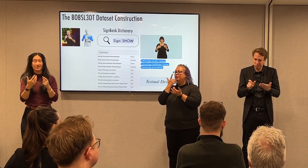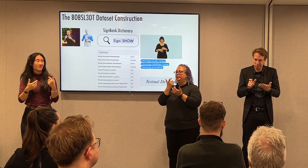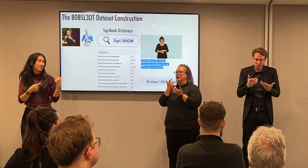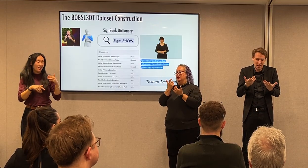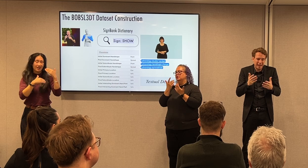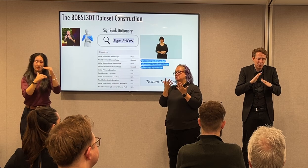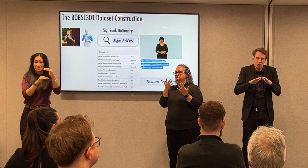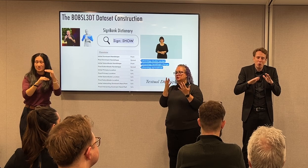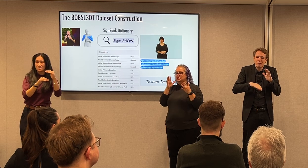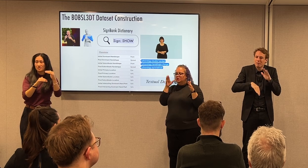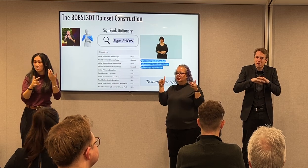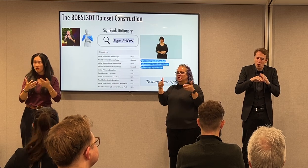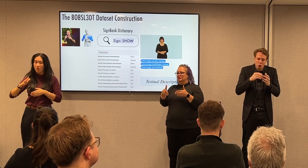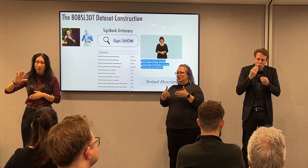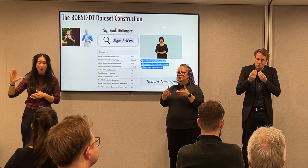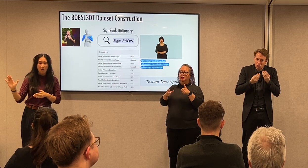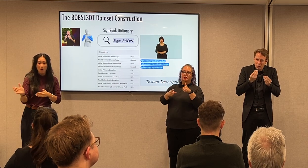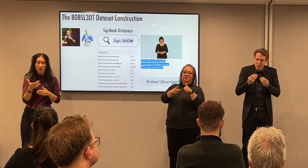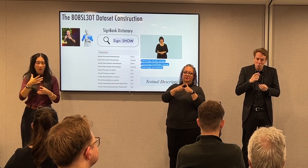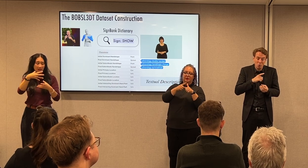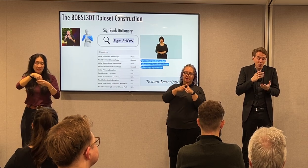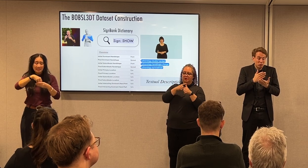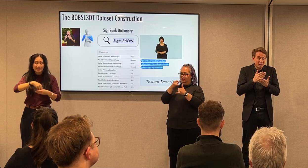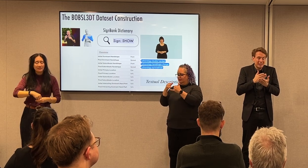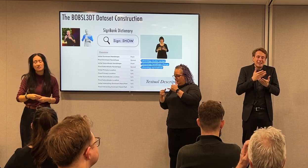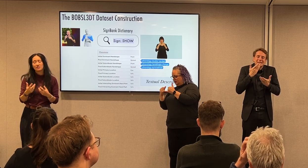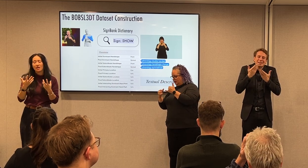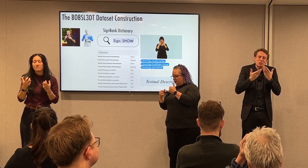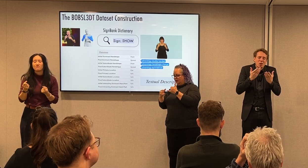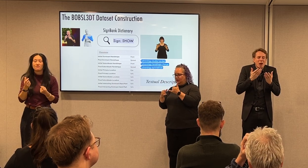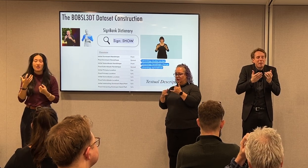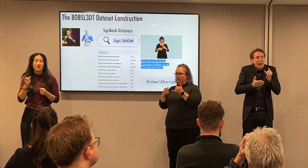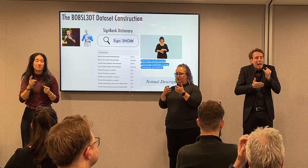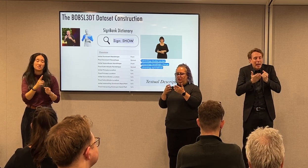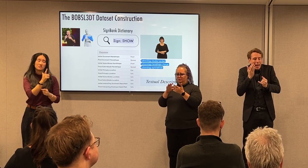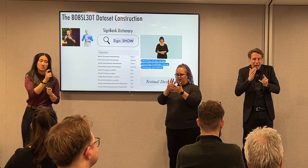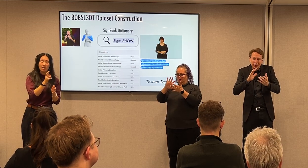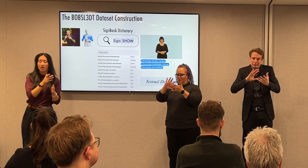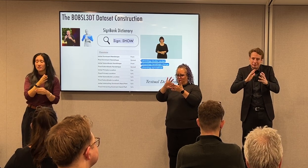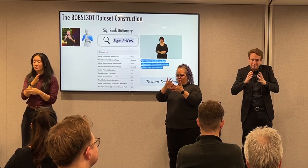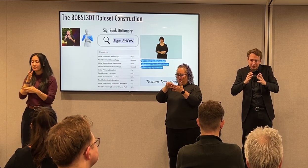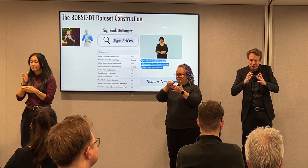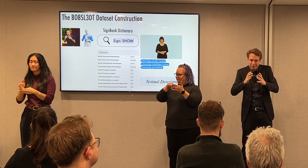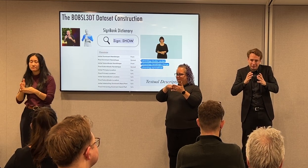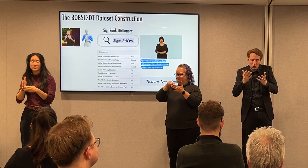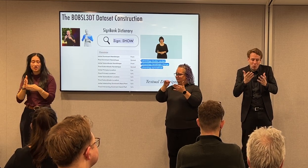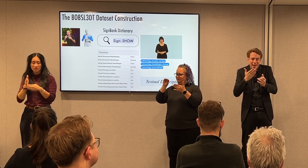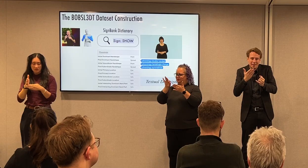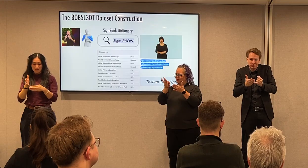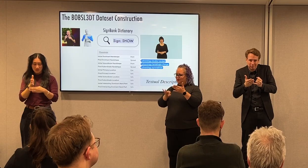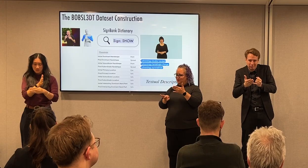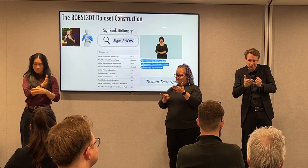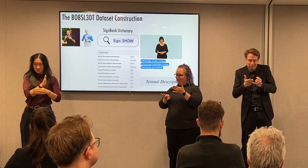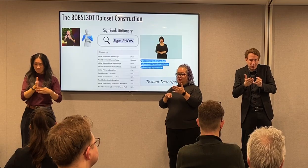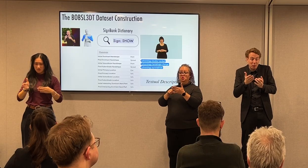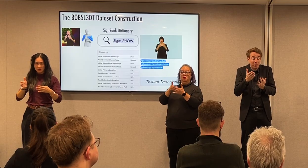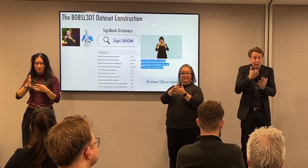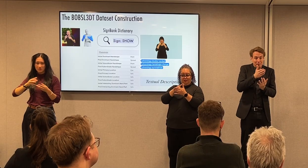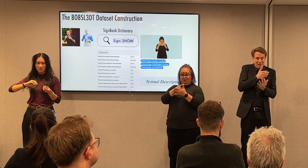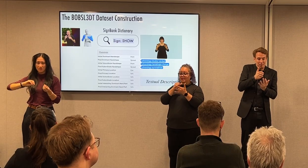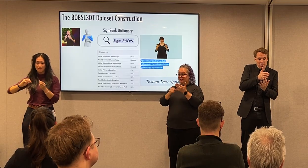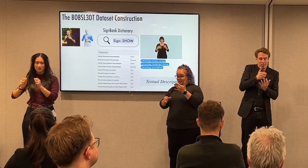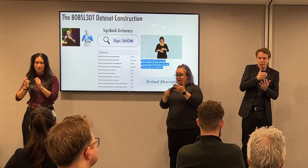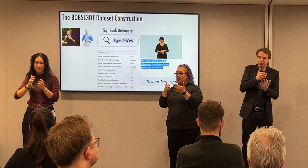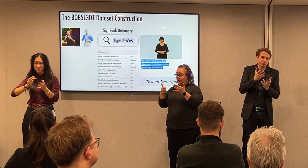the initial and final state of the sign, but it doesn't really describe the motion happening in the middle to